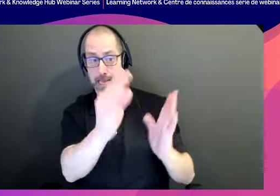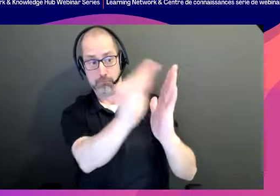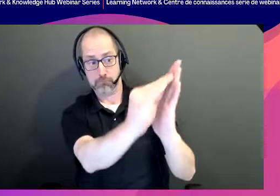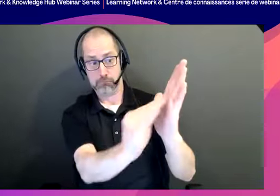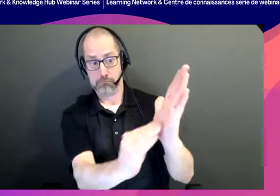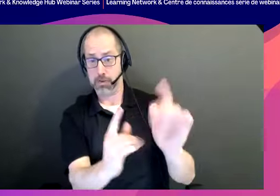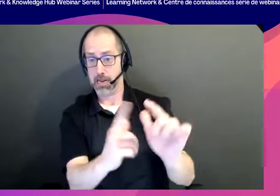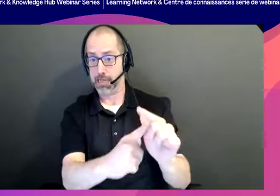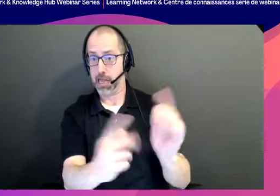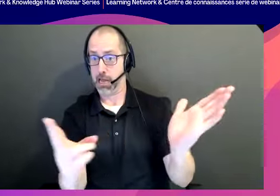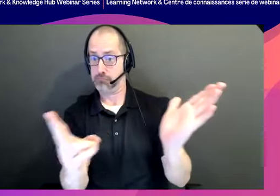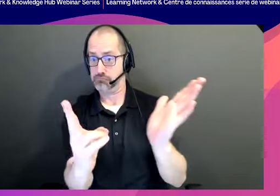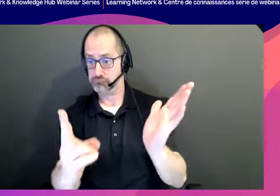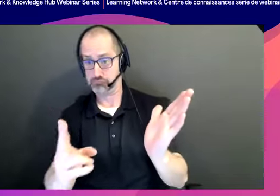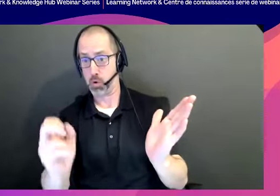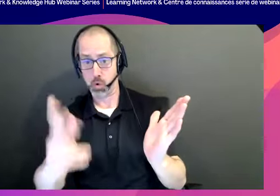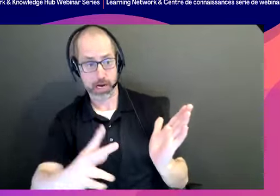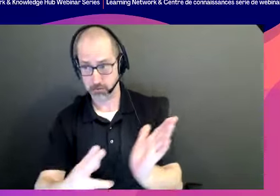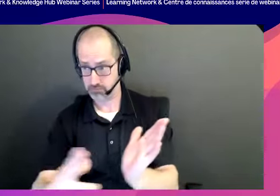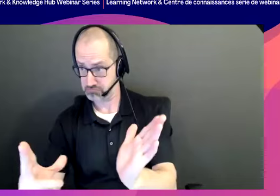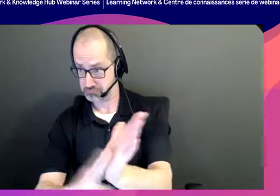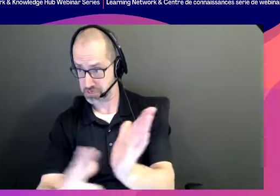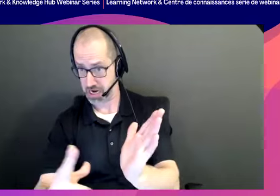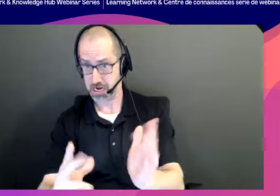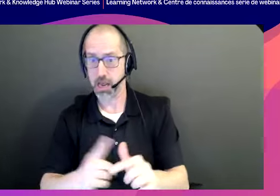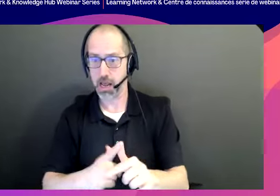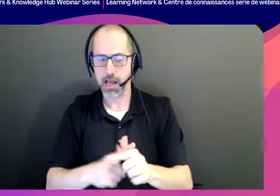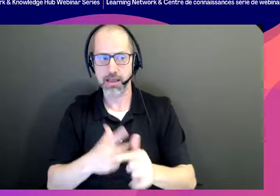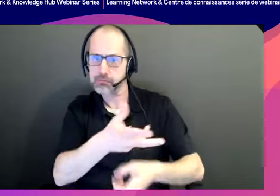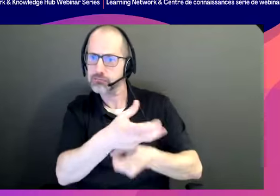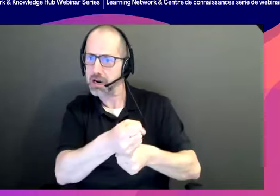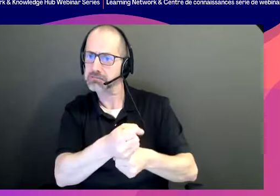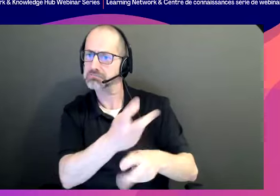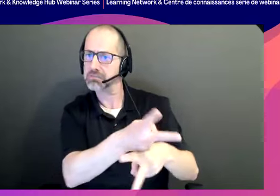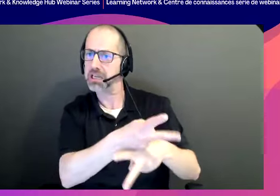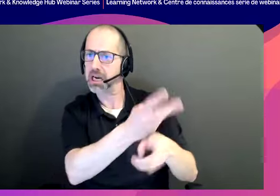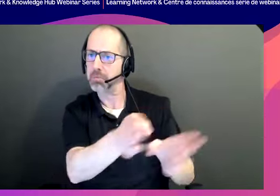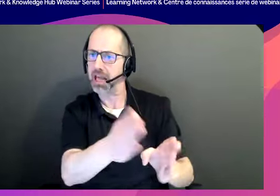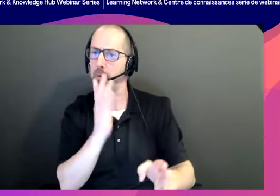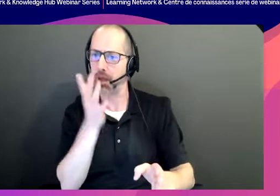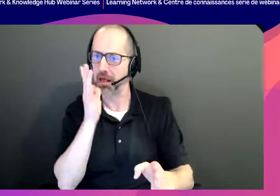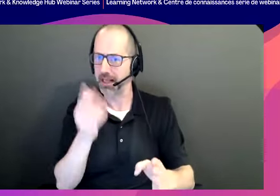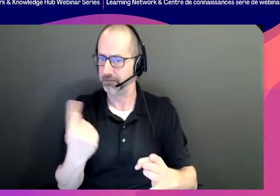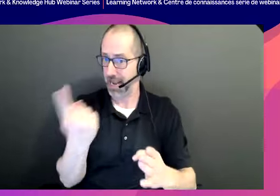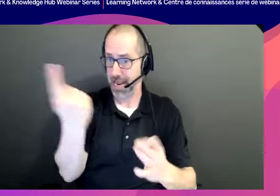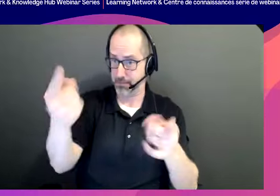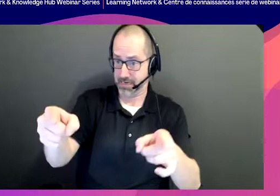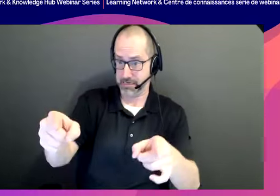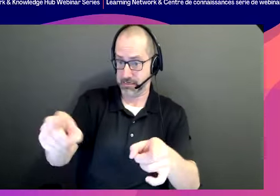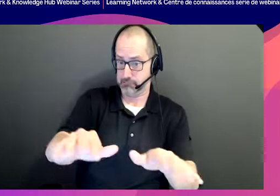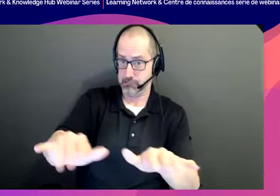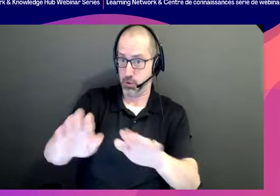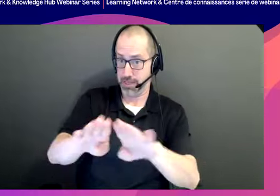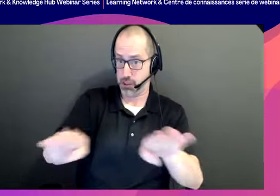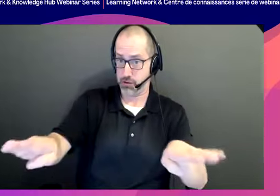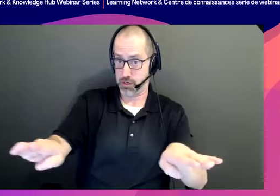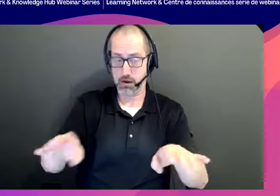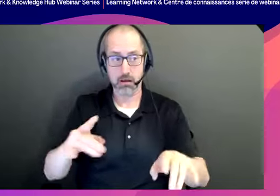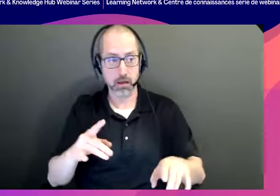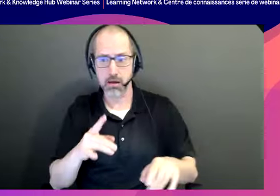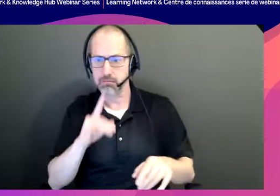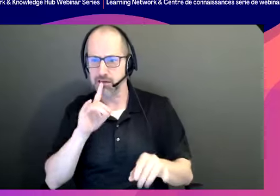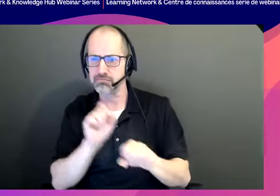happen to this child, that care plan will be followed, but that is not the case. So most often we are creating these care plans with